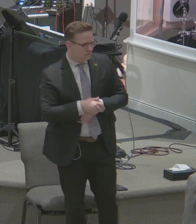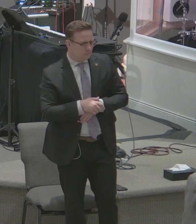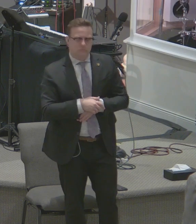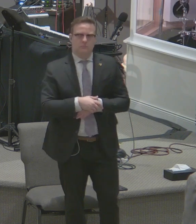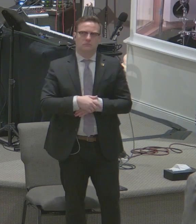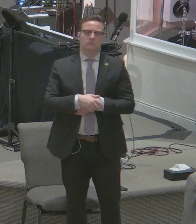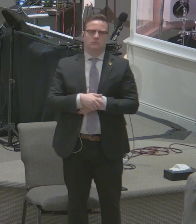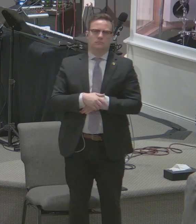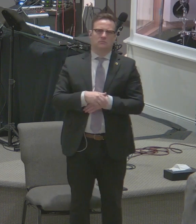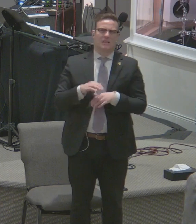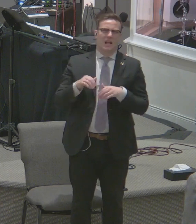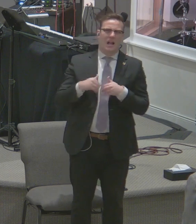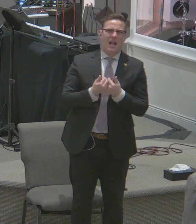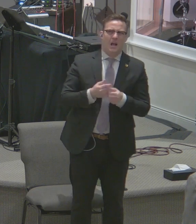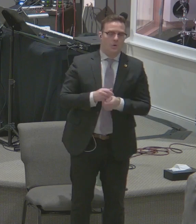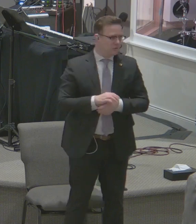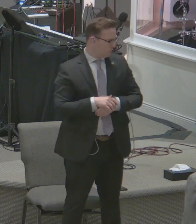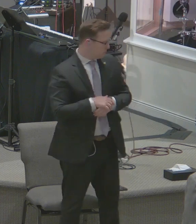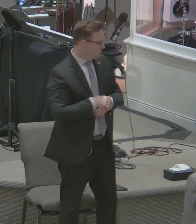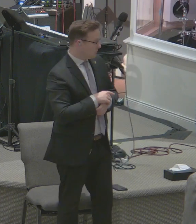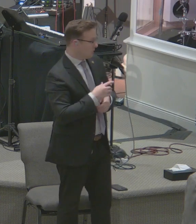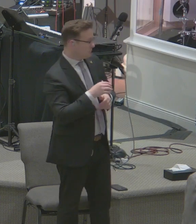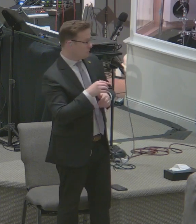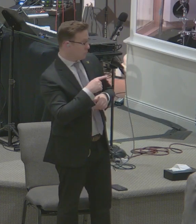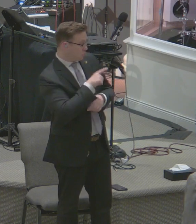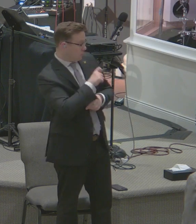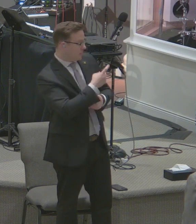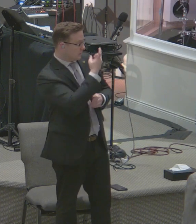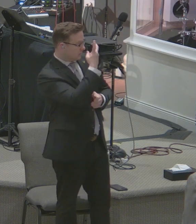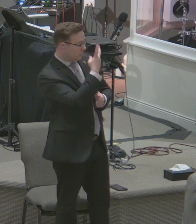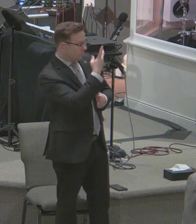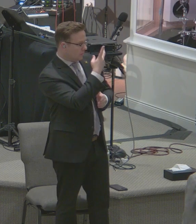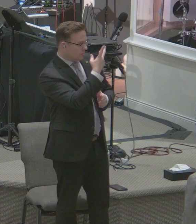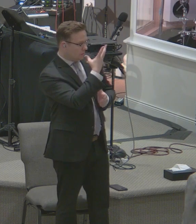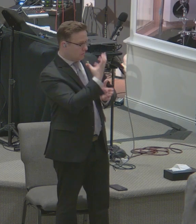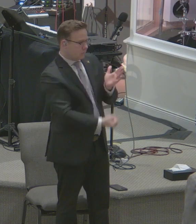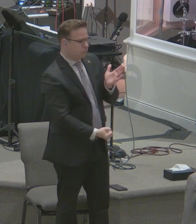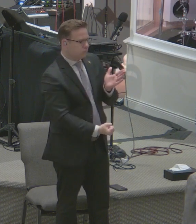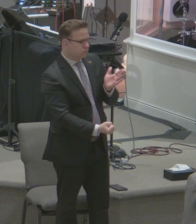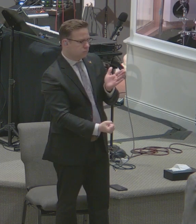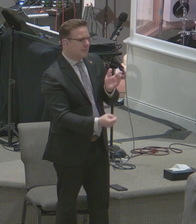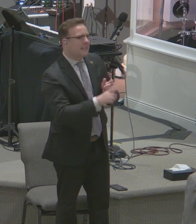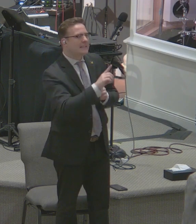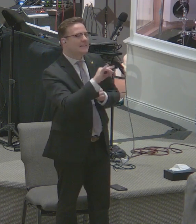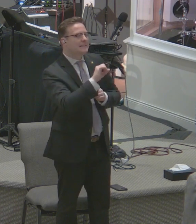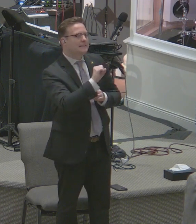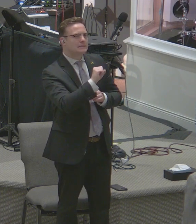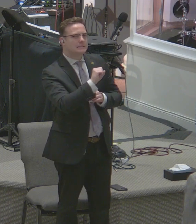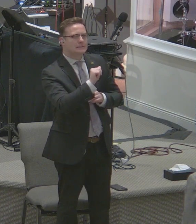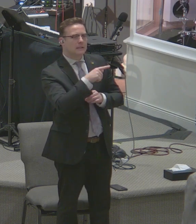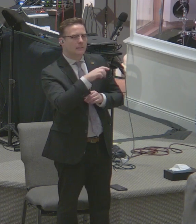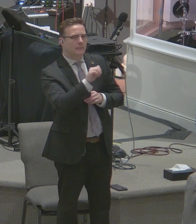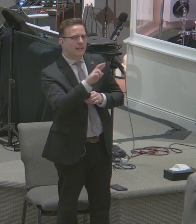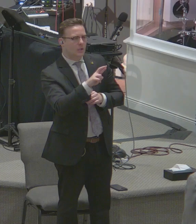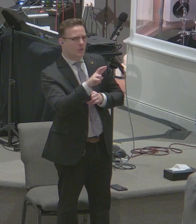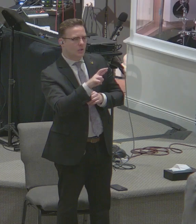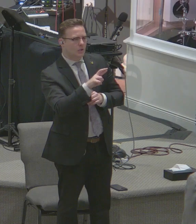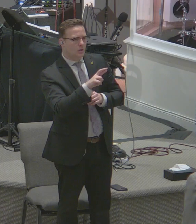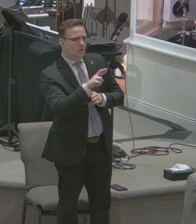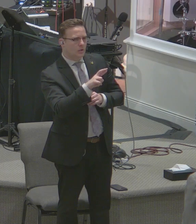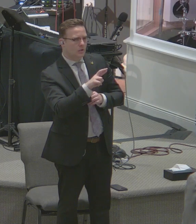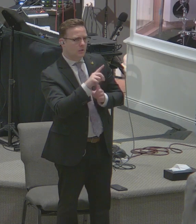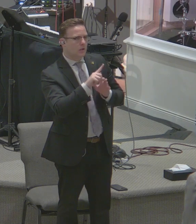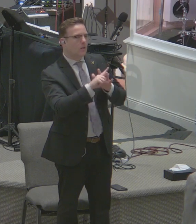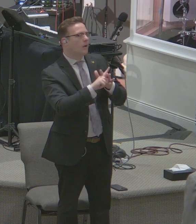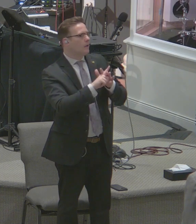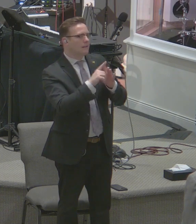Okay. How do I do it? He said, disappear. Disappear. And if you apply that to what happened on Monday night, you're